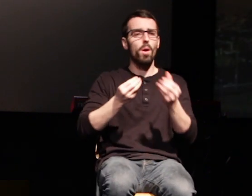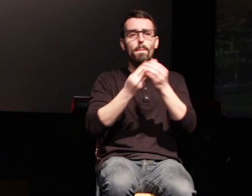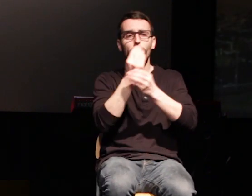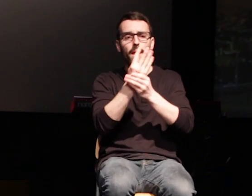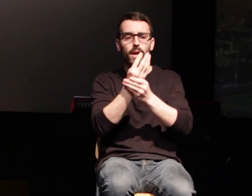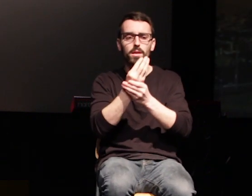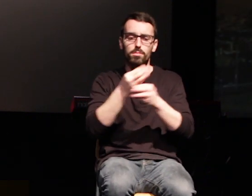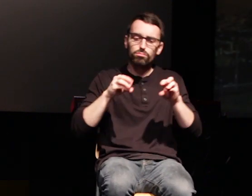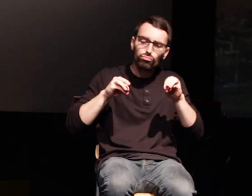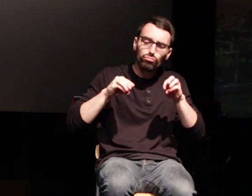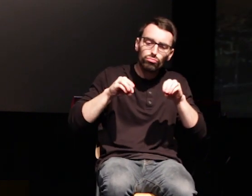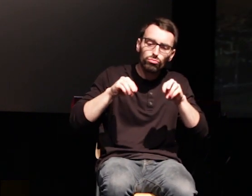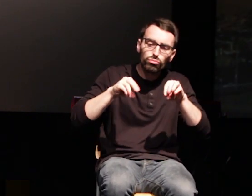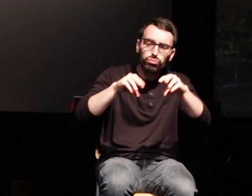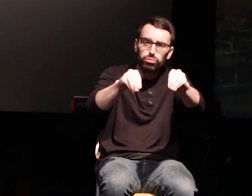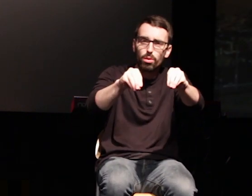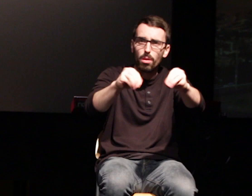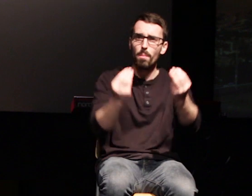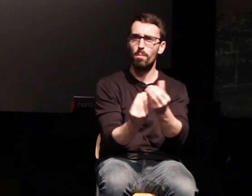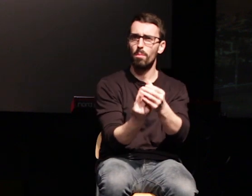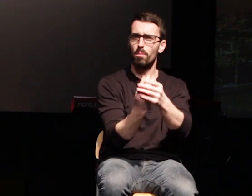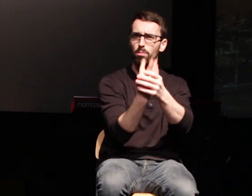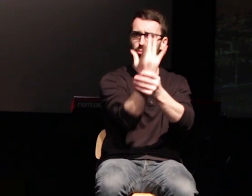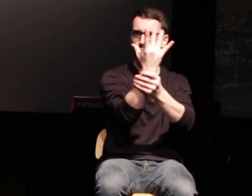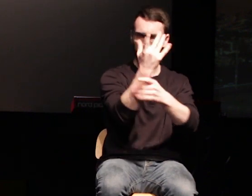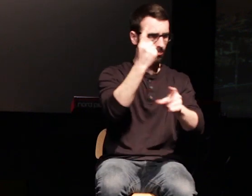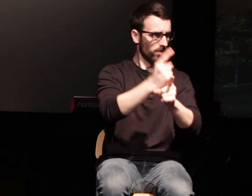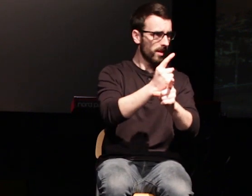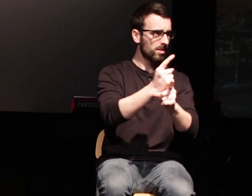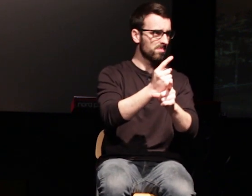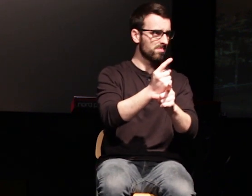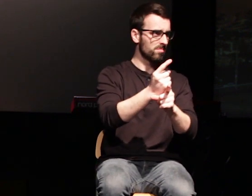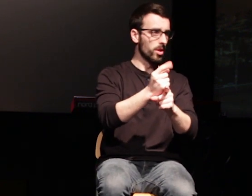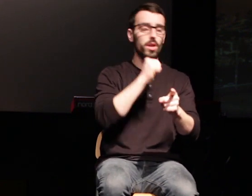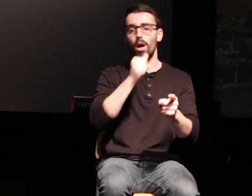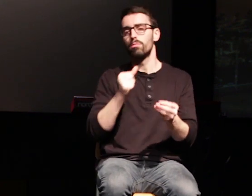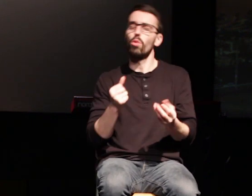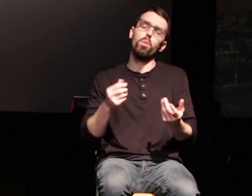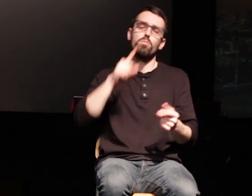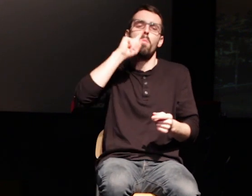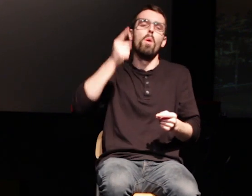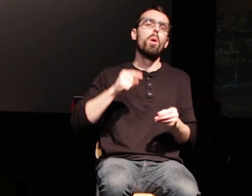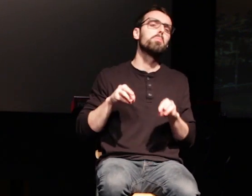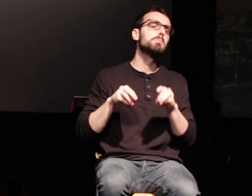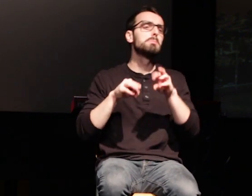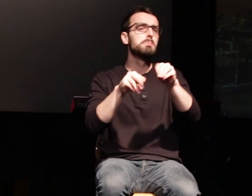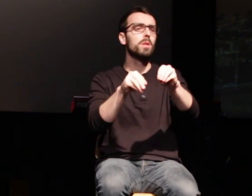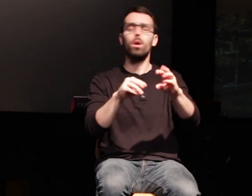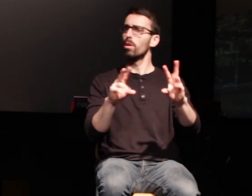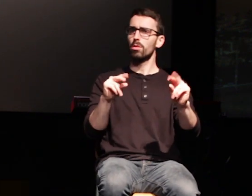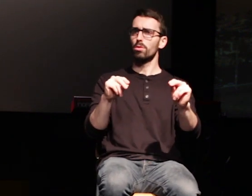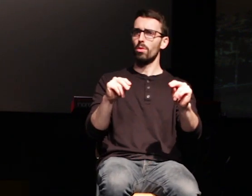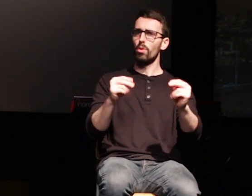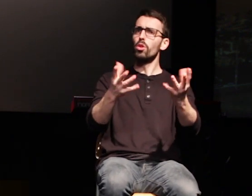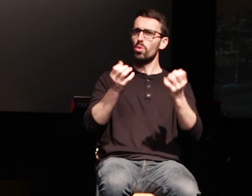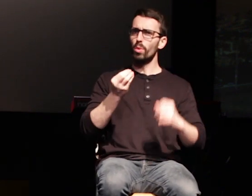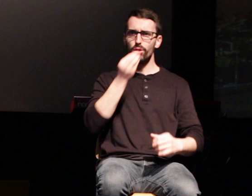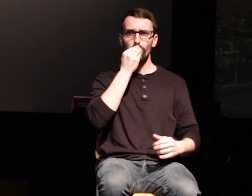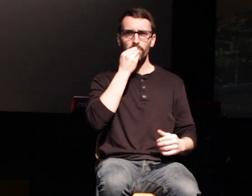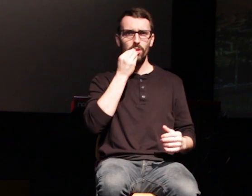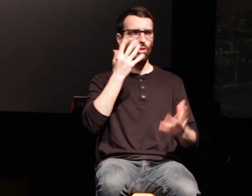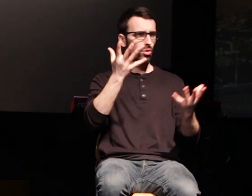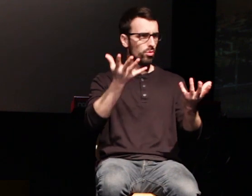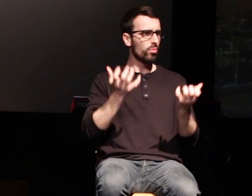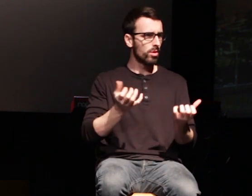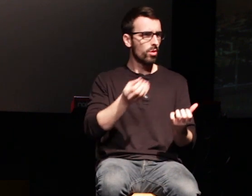you're bored. You go out and you sow seed because you want to eat. And you say, okay, I'm going to scatter seed, I'm going to plant seed, and so that hopefully